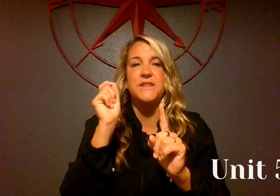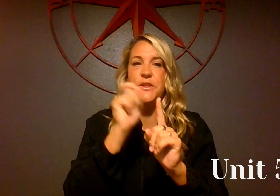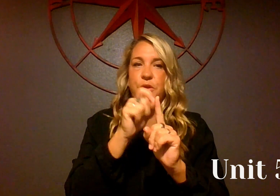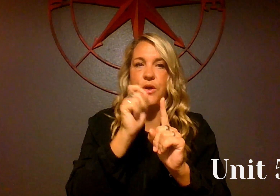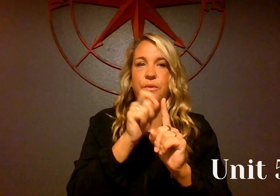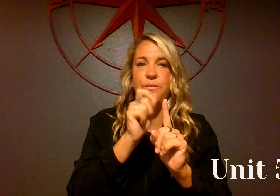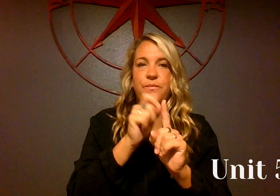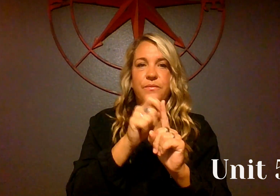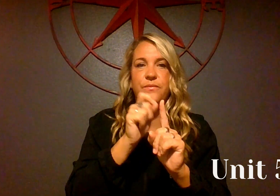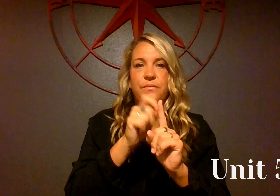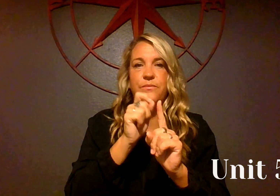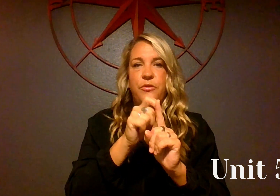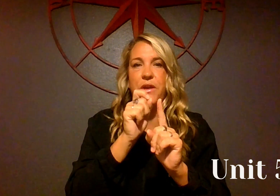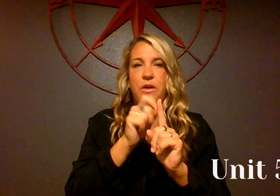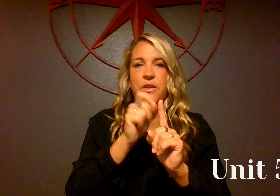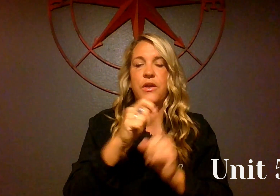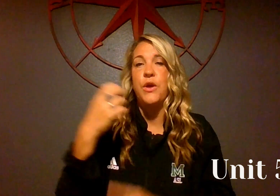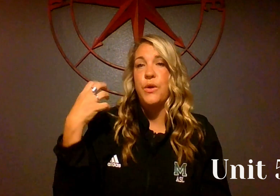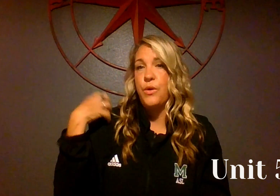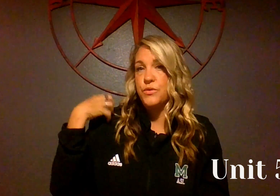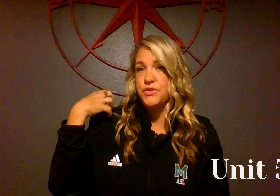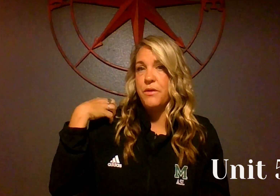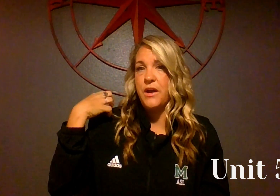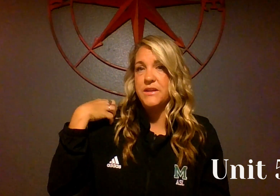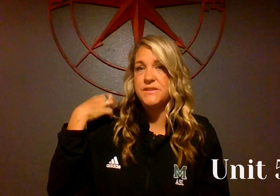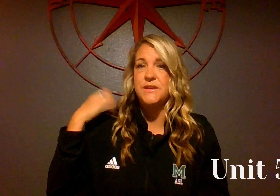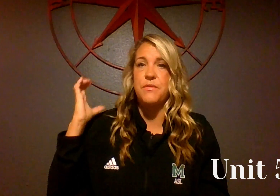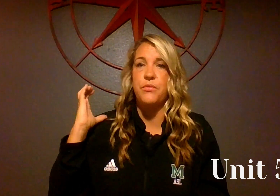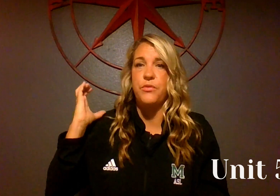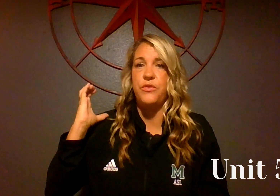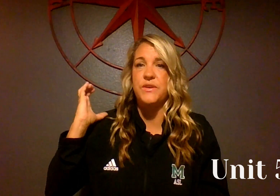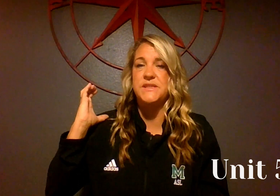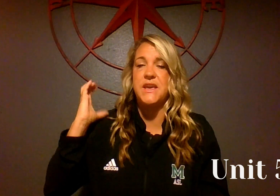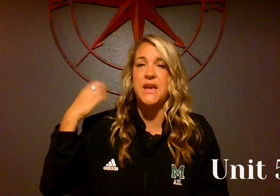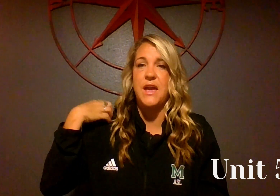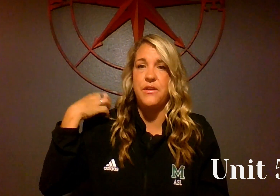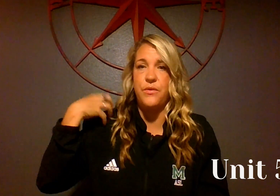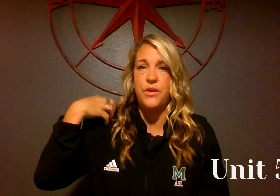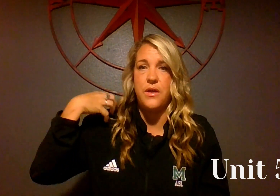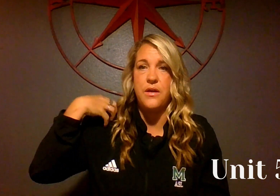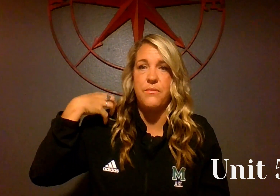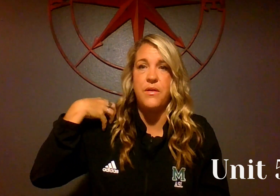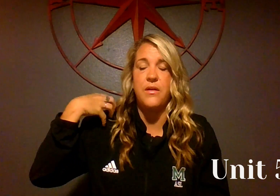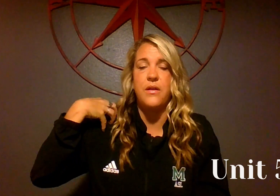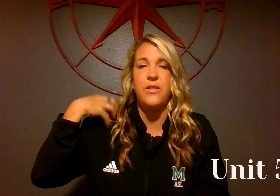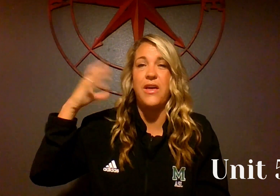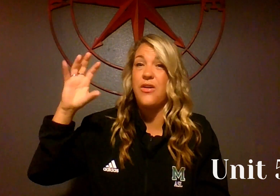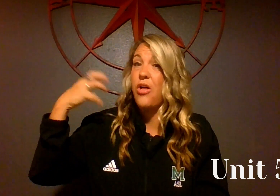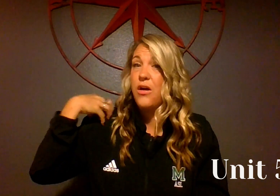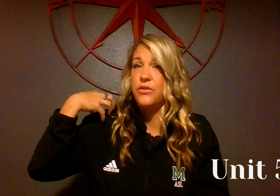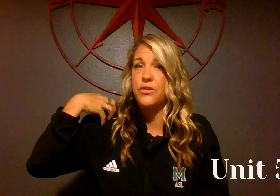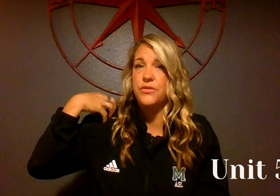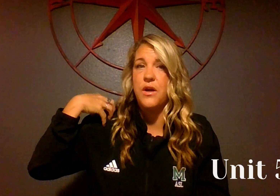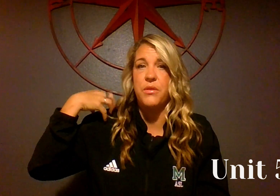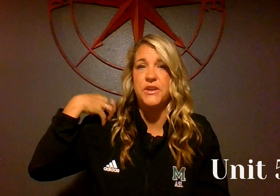Dominant's a little O, to pick on. Coach or boss, some people will do a C. I do it like a claw on your dominant